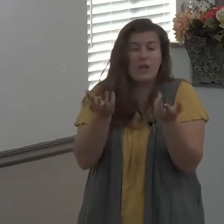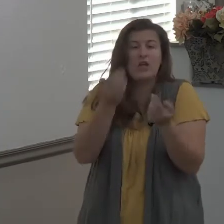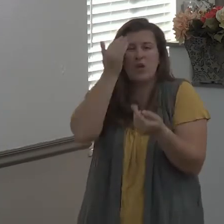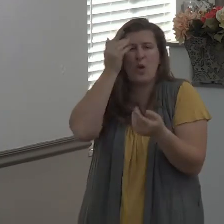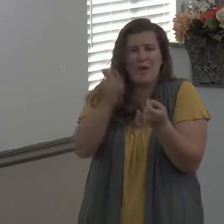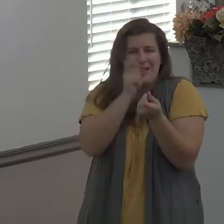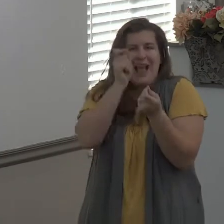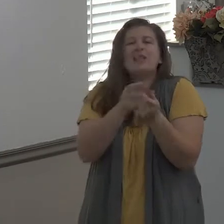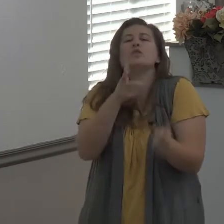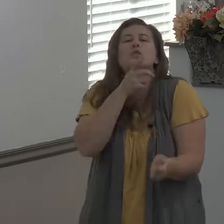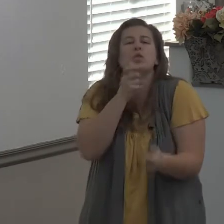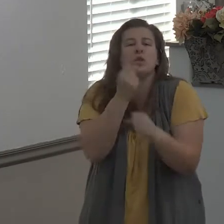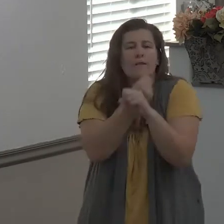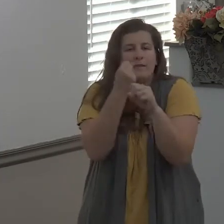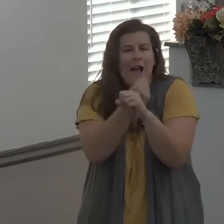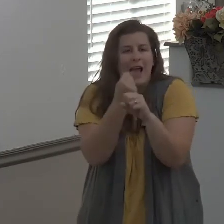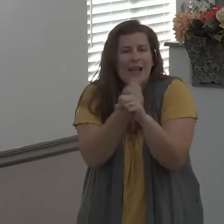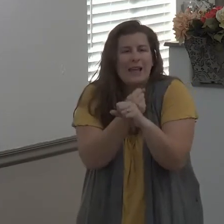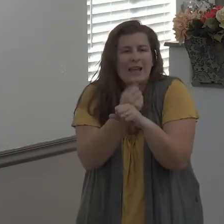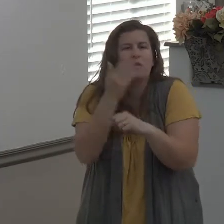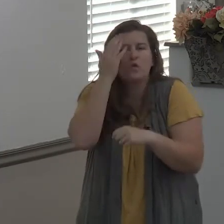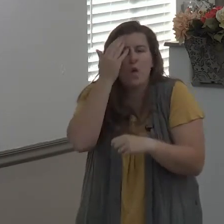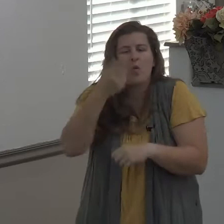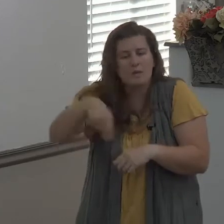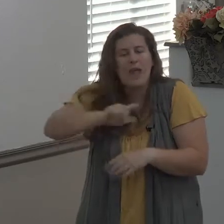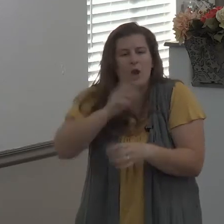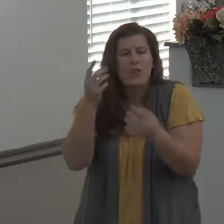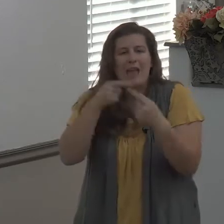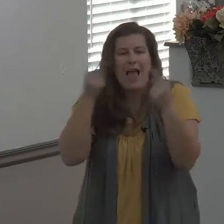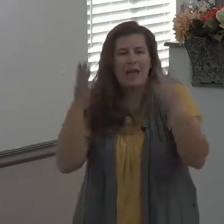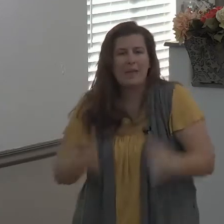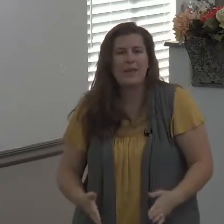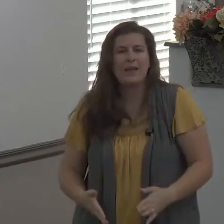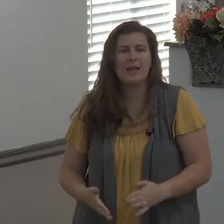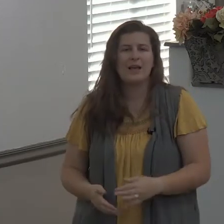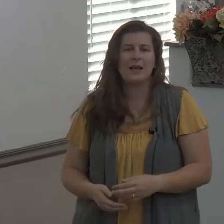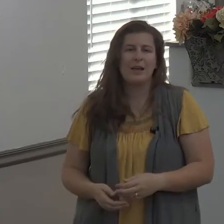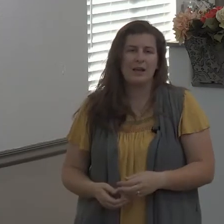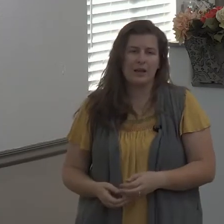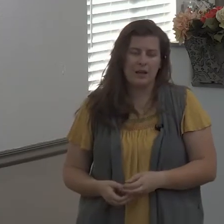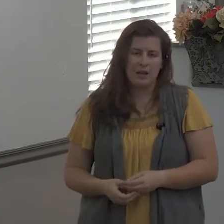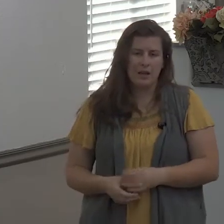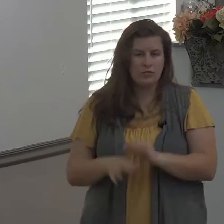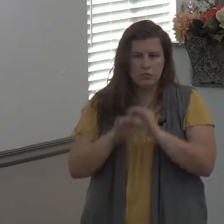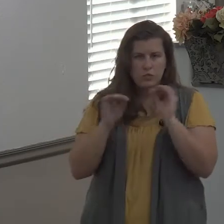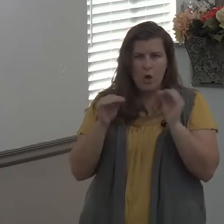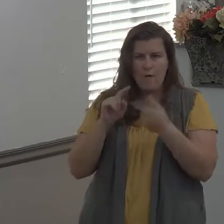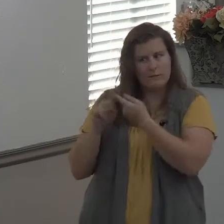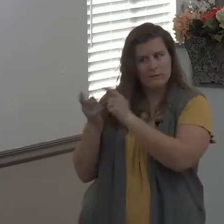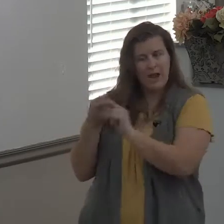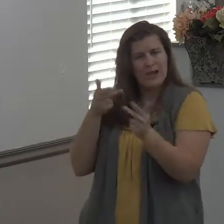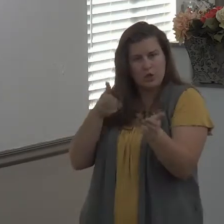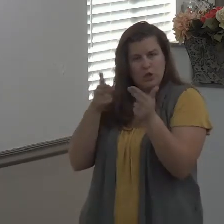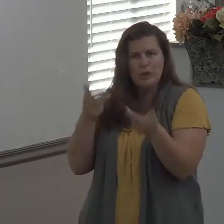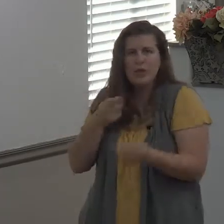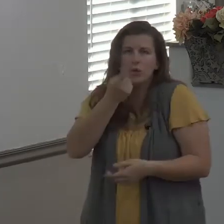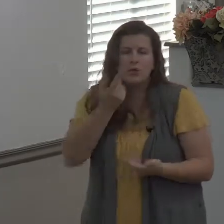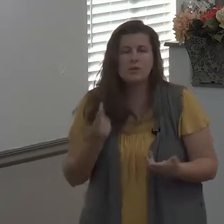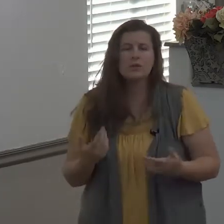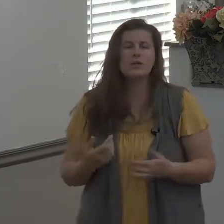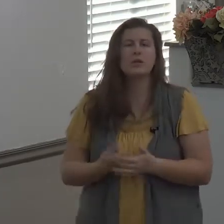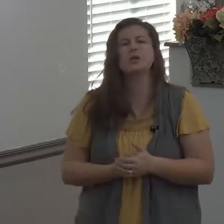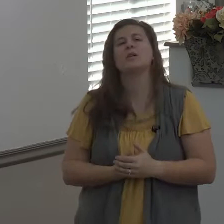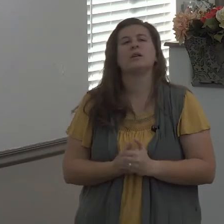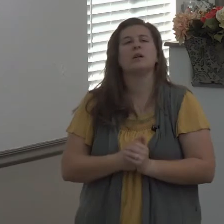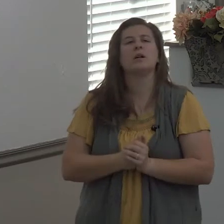you're right there with the individual or right there with the person, you know exactly who you're fighting. You know that they're the enemy. There's